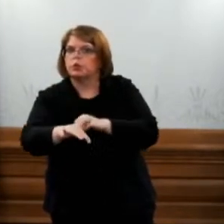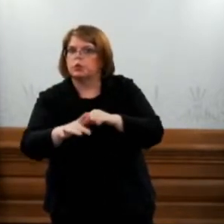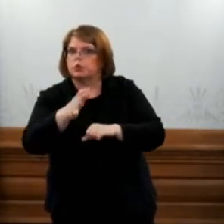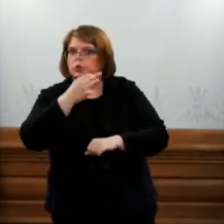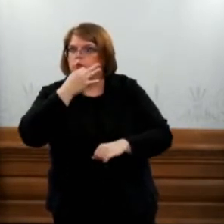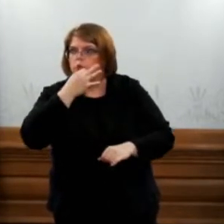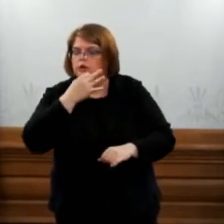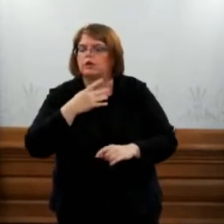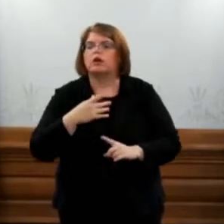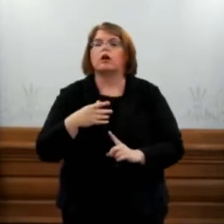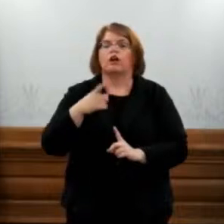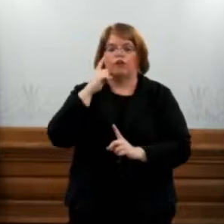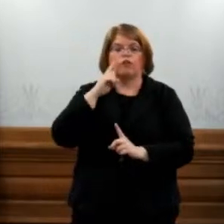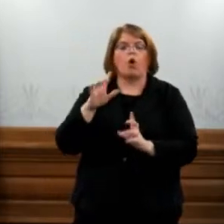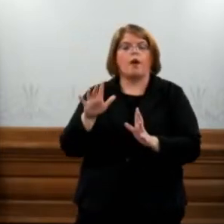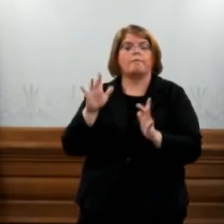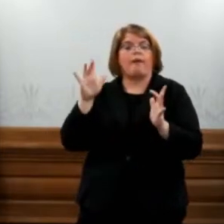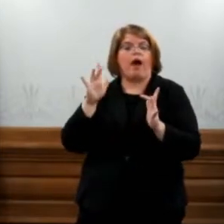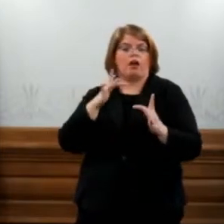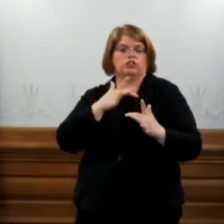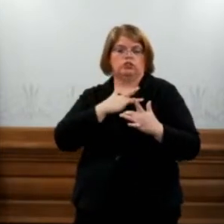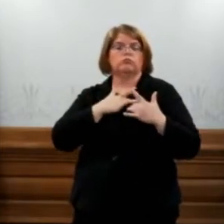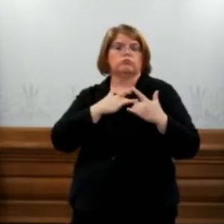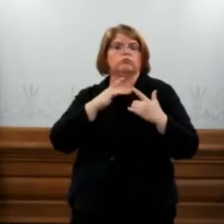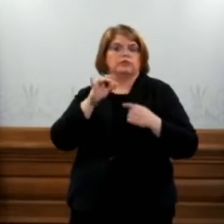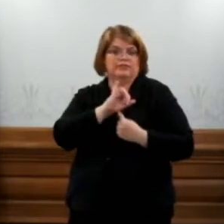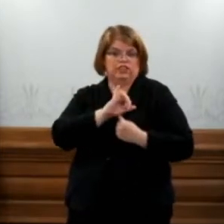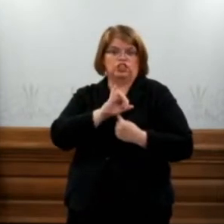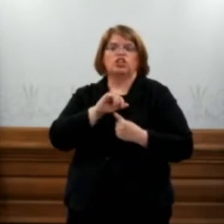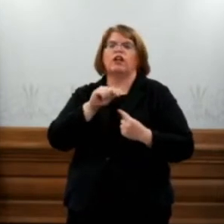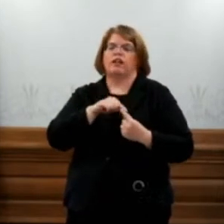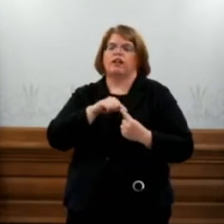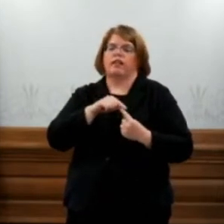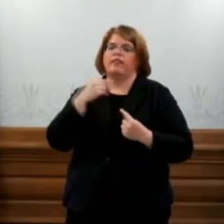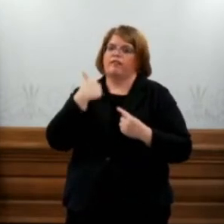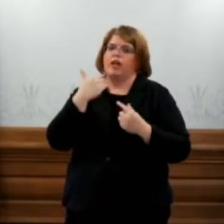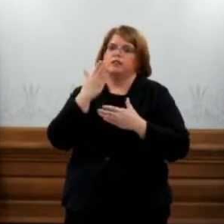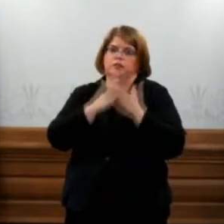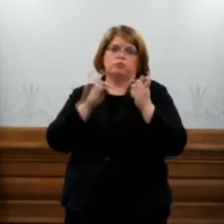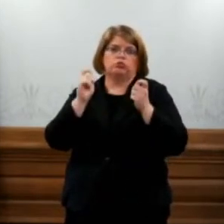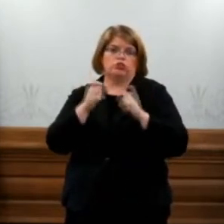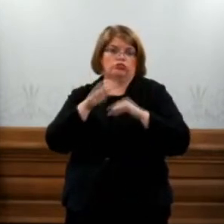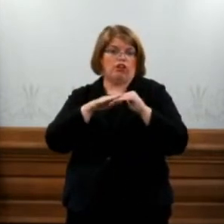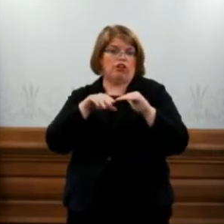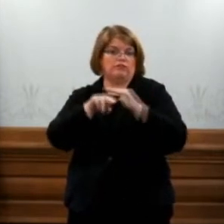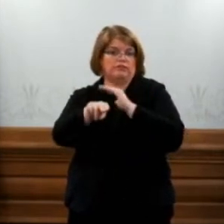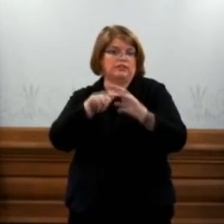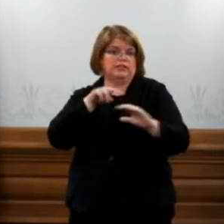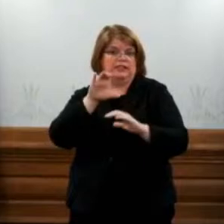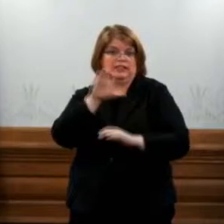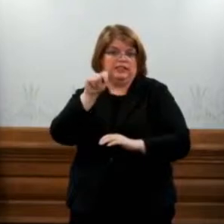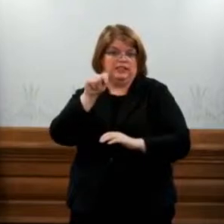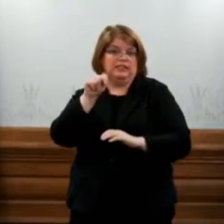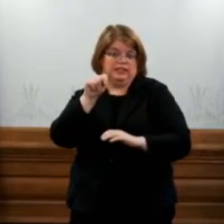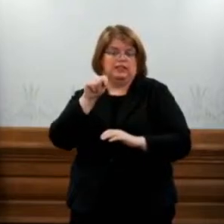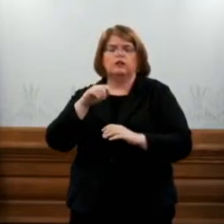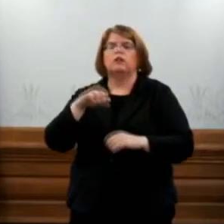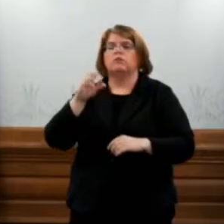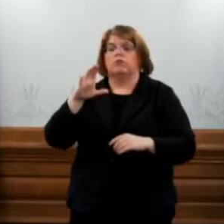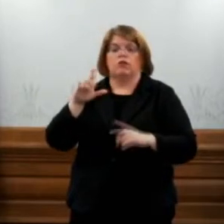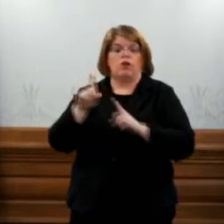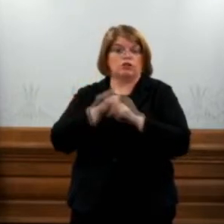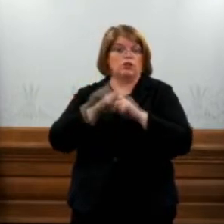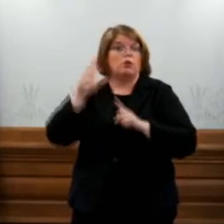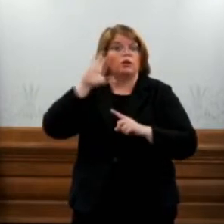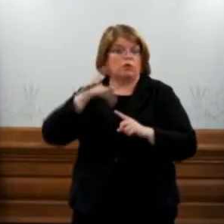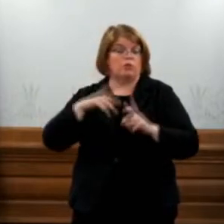who have had the disease and have no symptoms at all have changes on their CT scan. In their lungs, we know that people who have